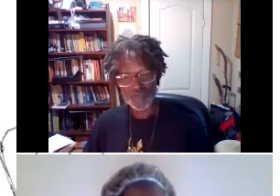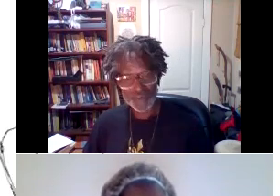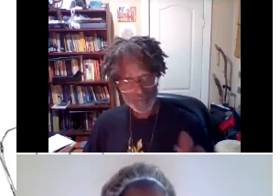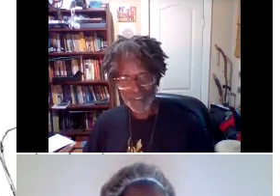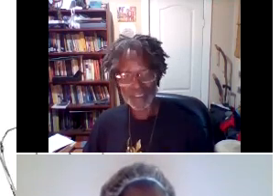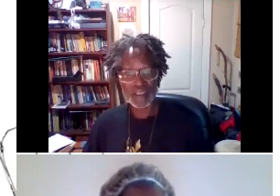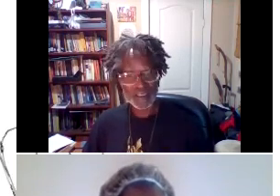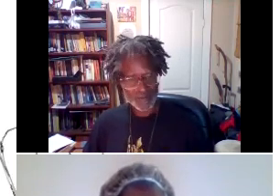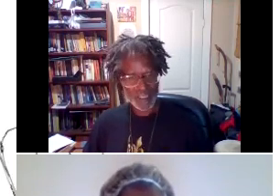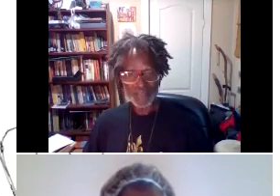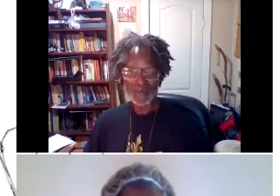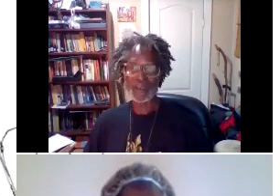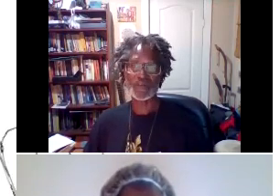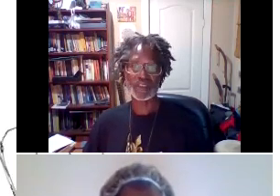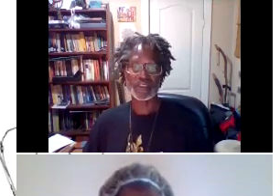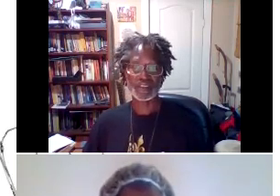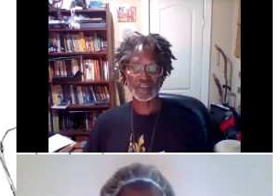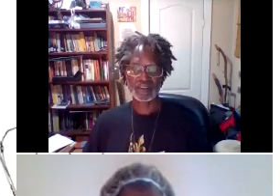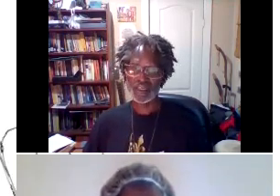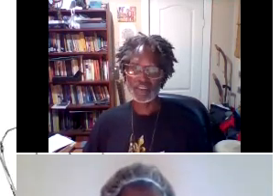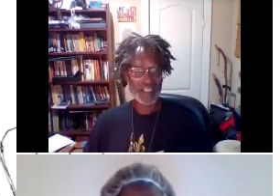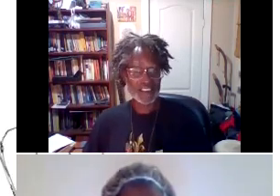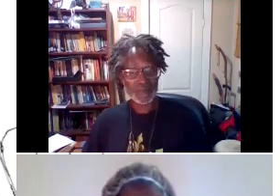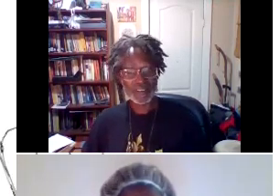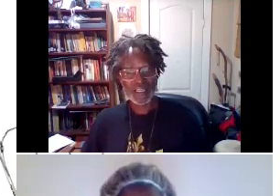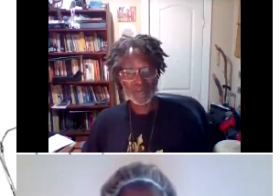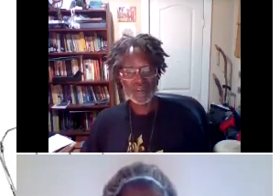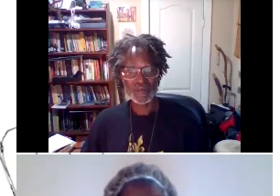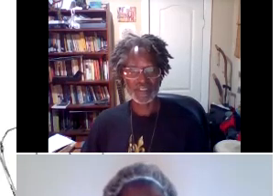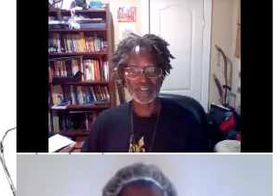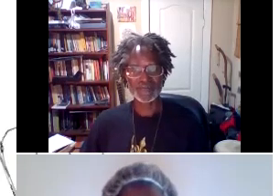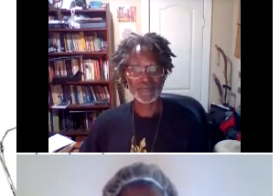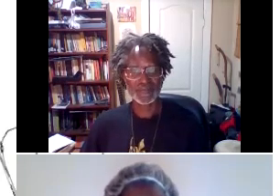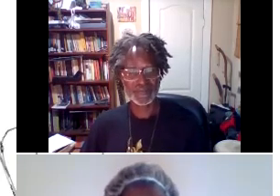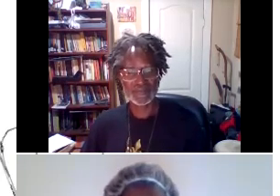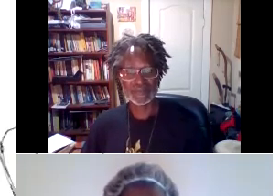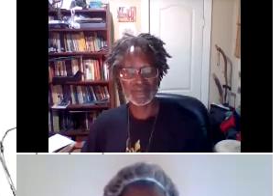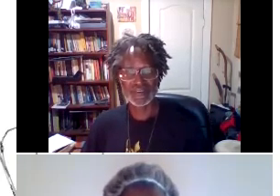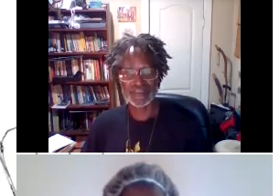be universal, but that's very interesting. That's all I Yeah. just say about that. It's very interesting.